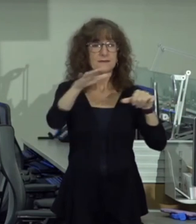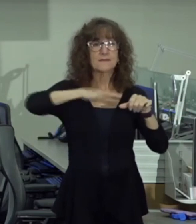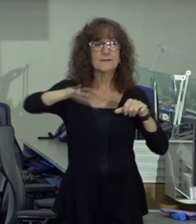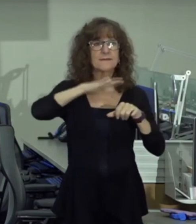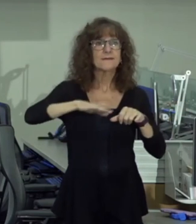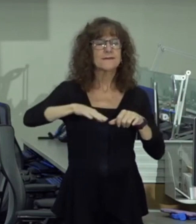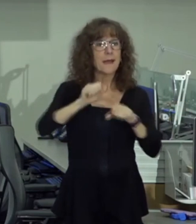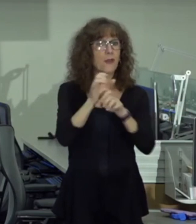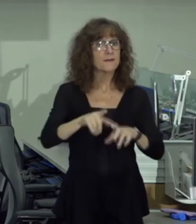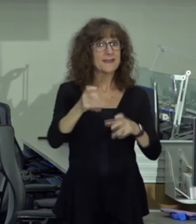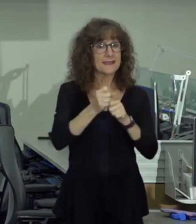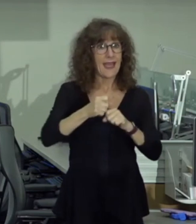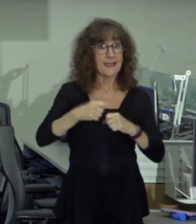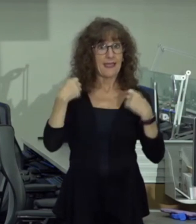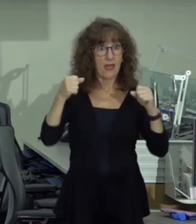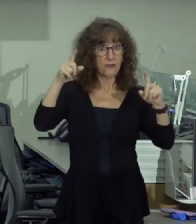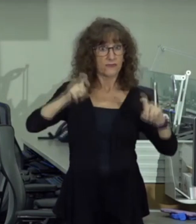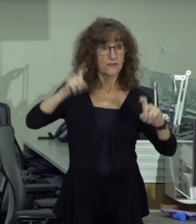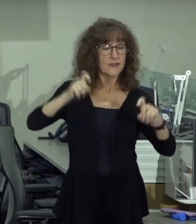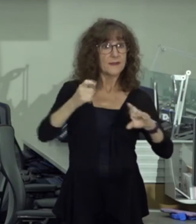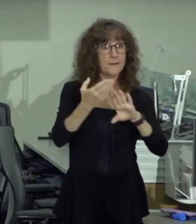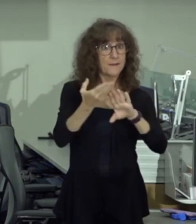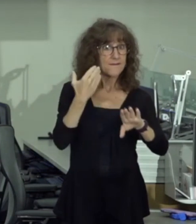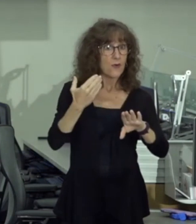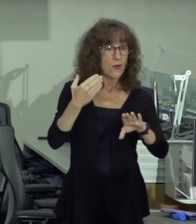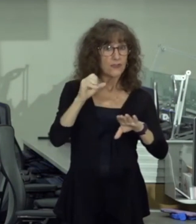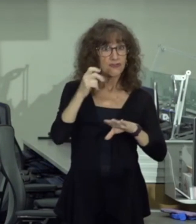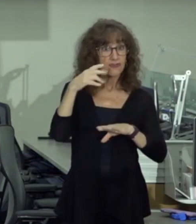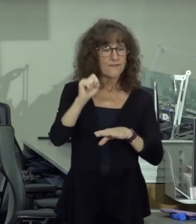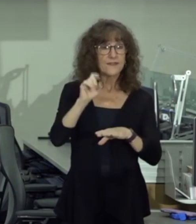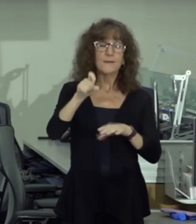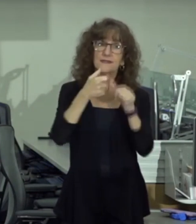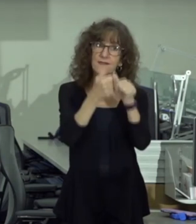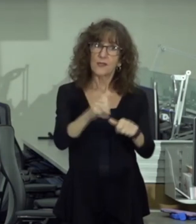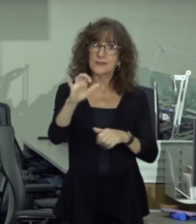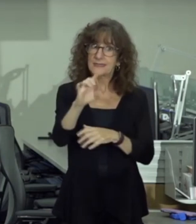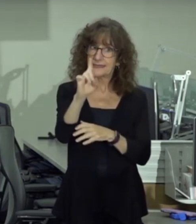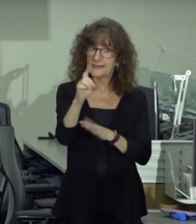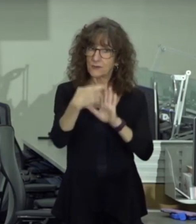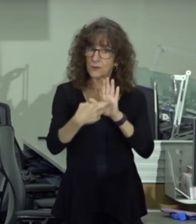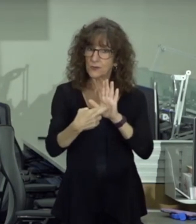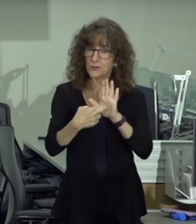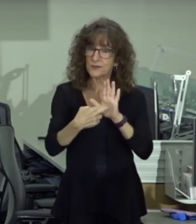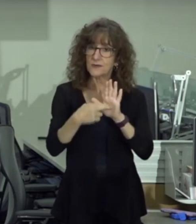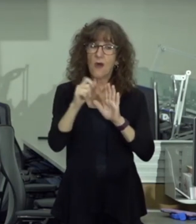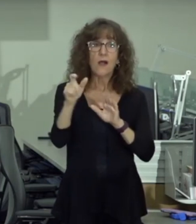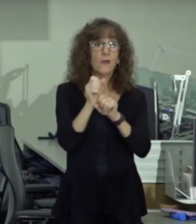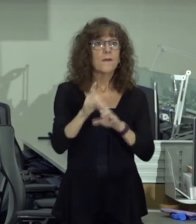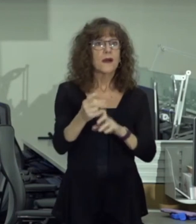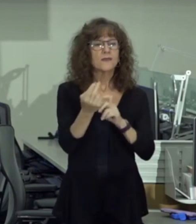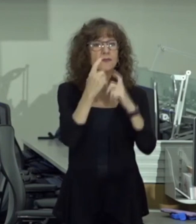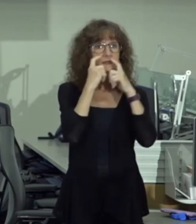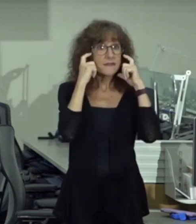receive health screenings prior to their shifts, and all CDC guidelines must be adhered to. Additionally, all employees must wear